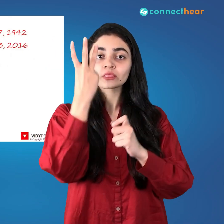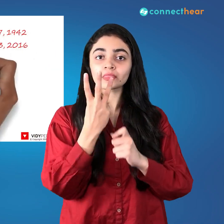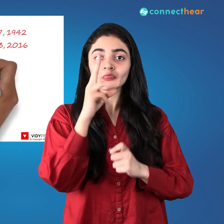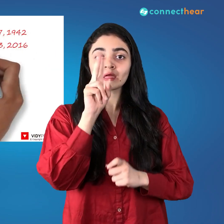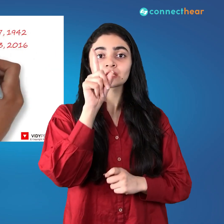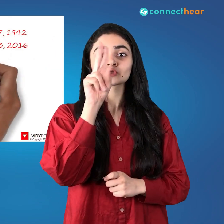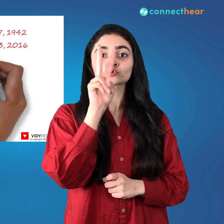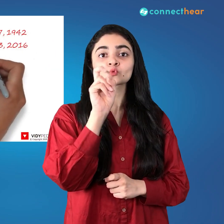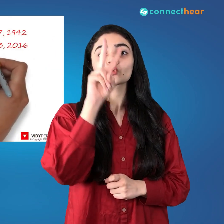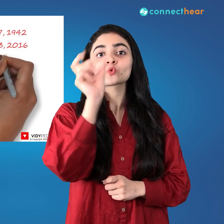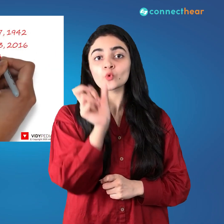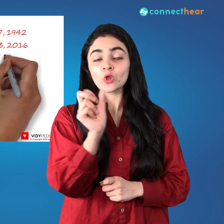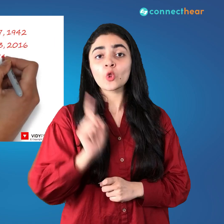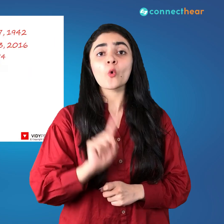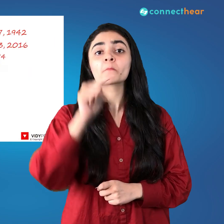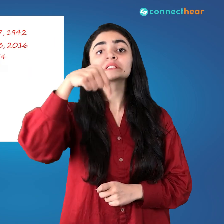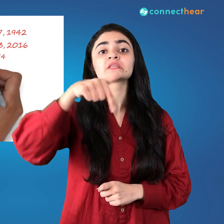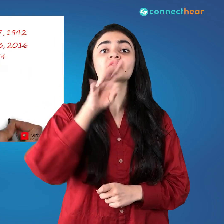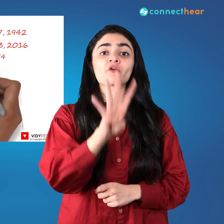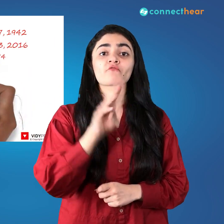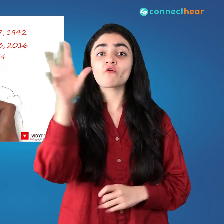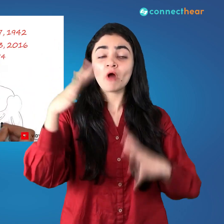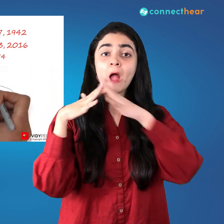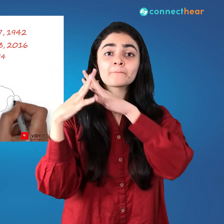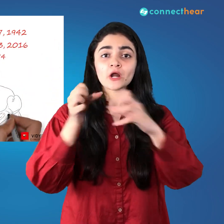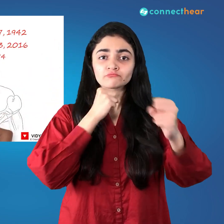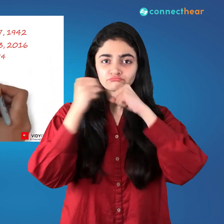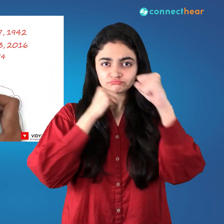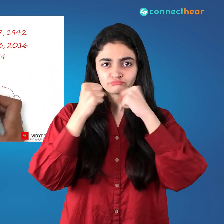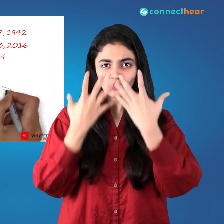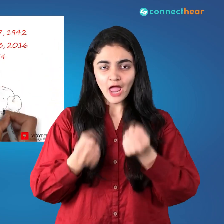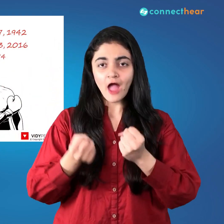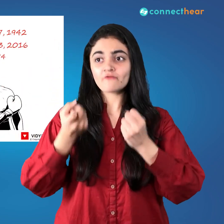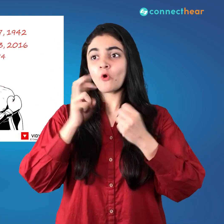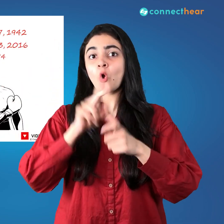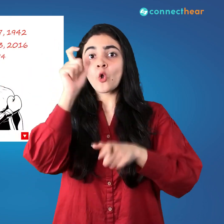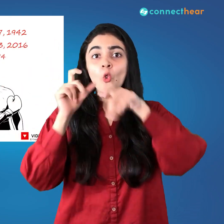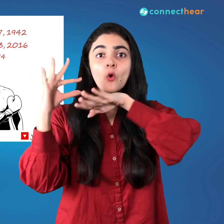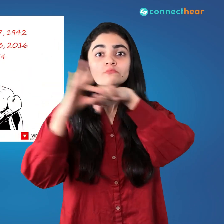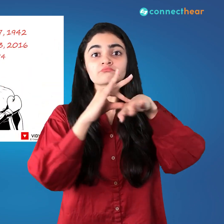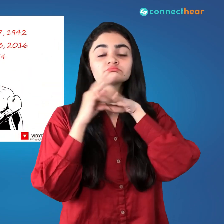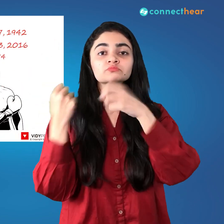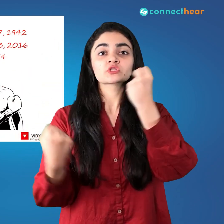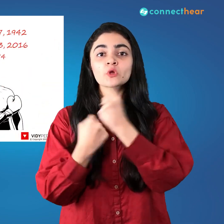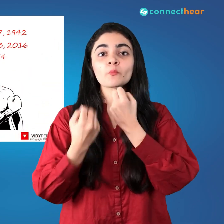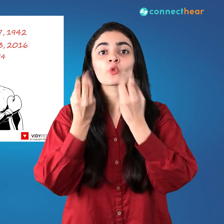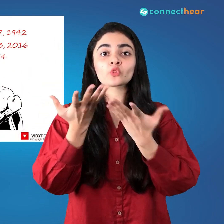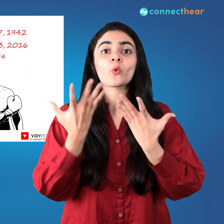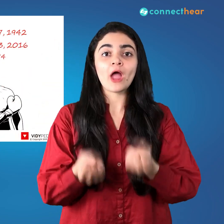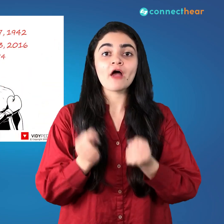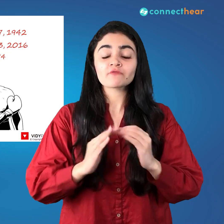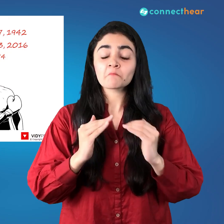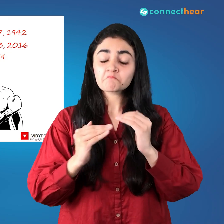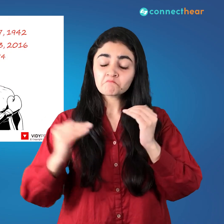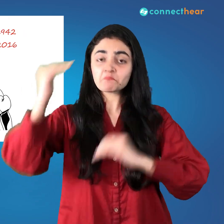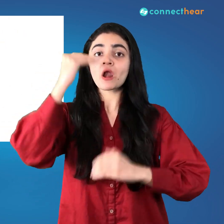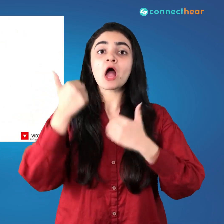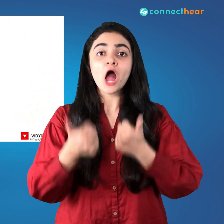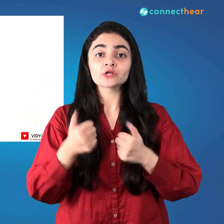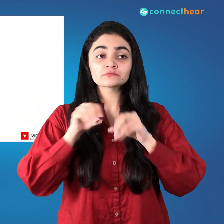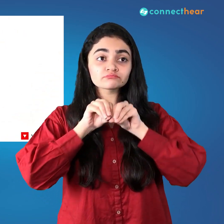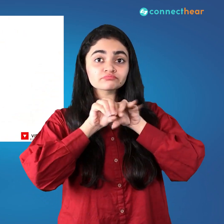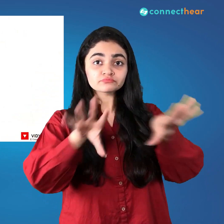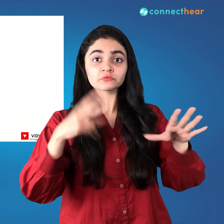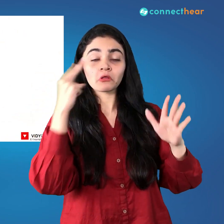2016. Aged 74. He was an American boxer, activist, and philanthropist. Nicknamed the Greatest, he is